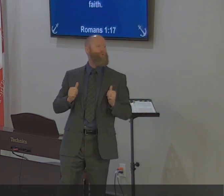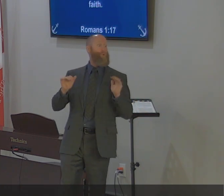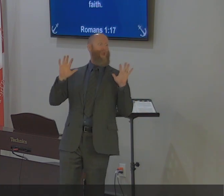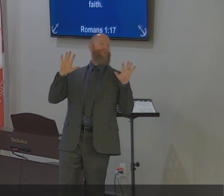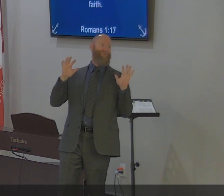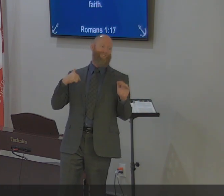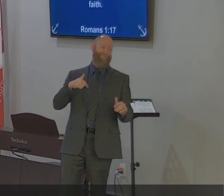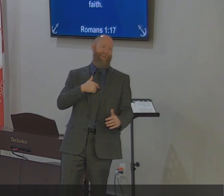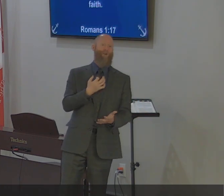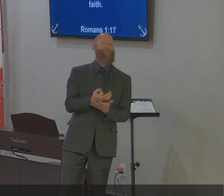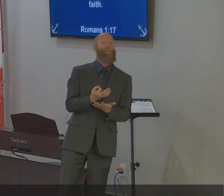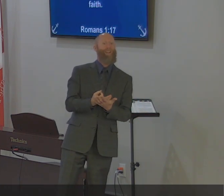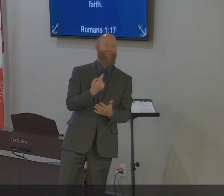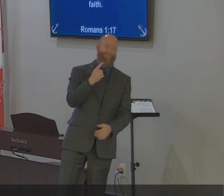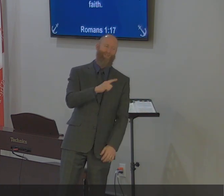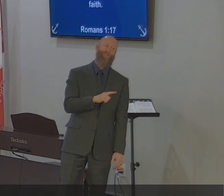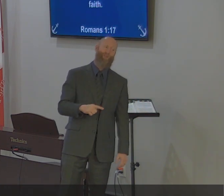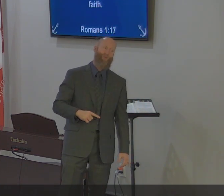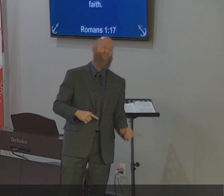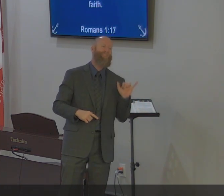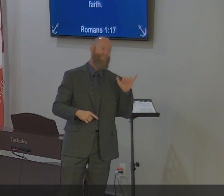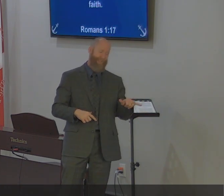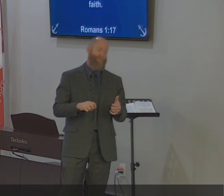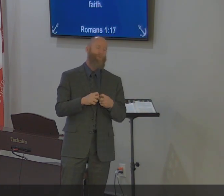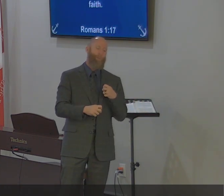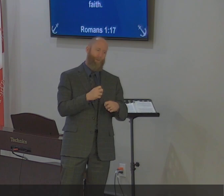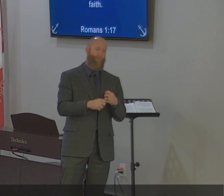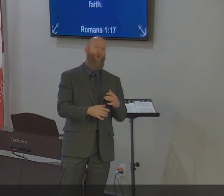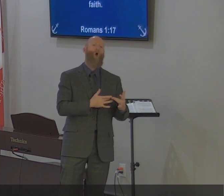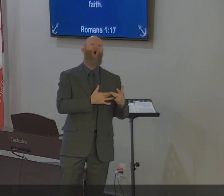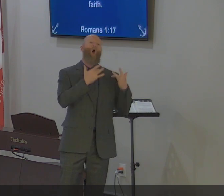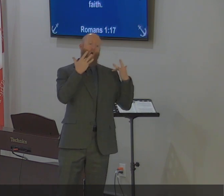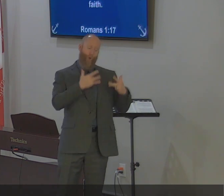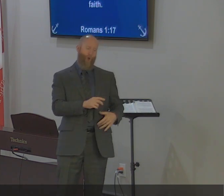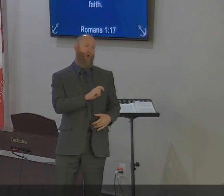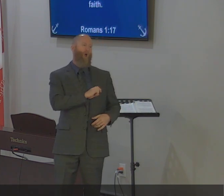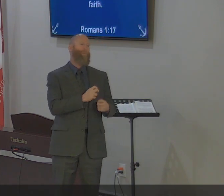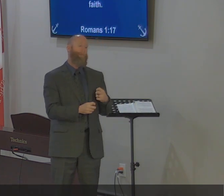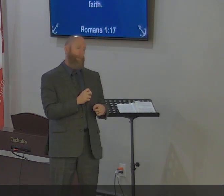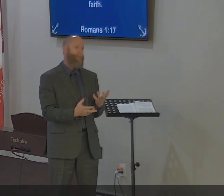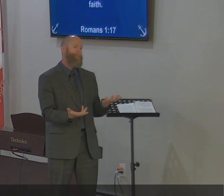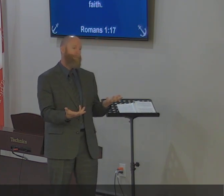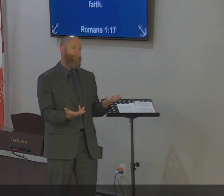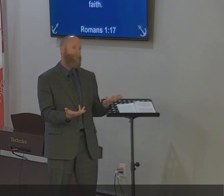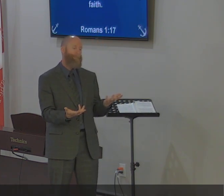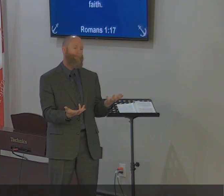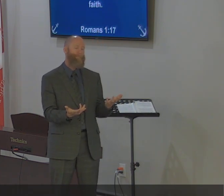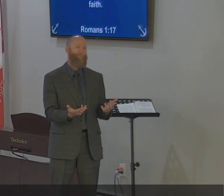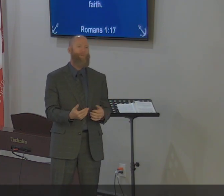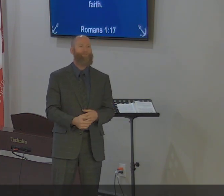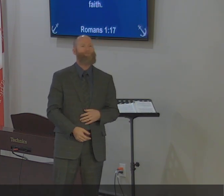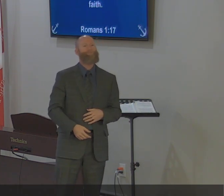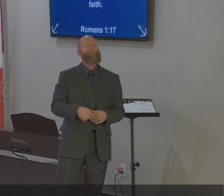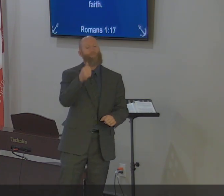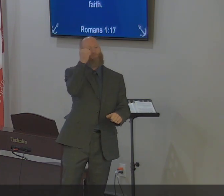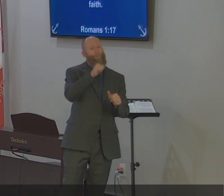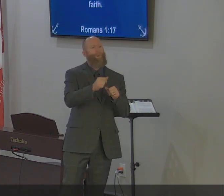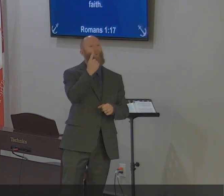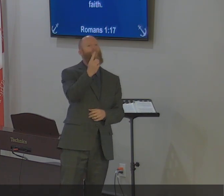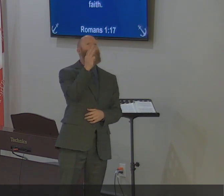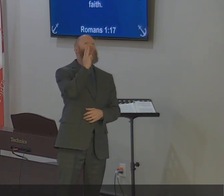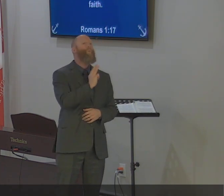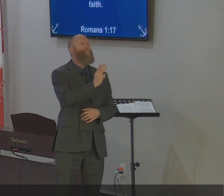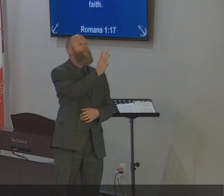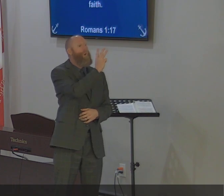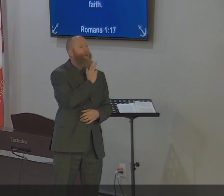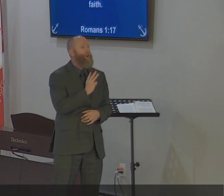and I think it's in one of the, I can't remember the passage, in one of the Gospels, God talks about the widow giving two mites and how